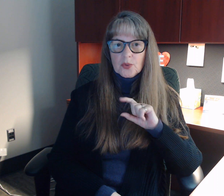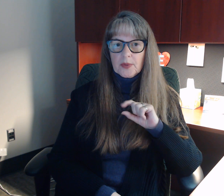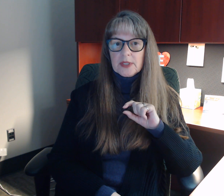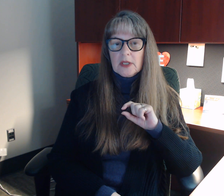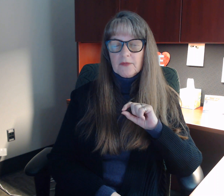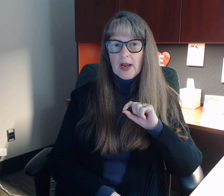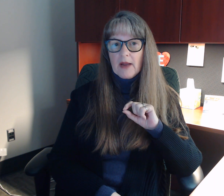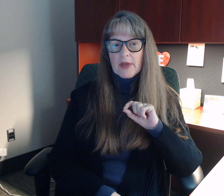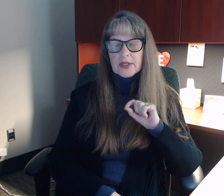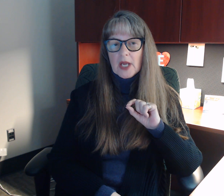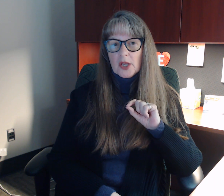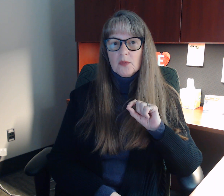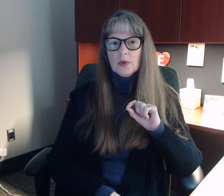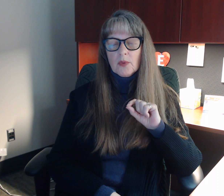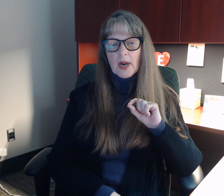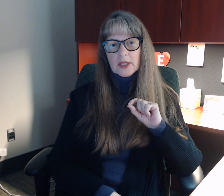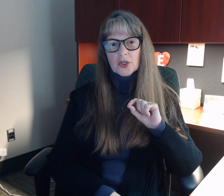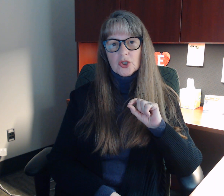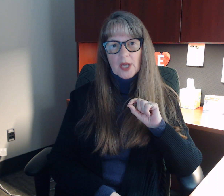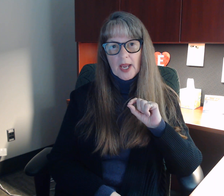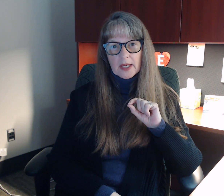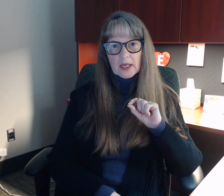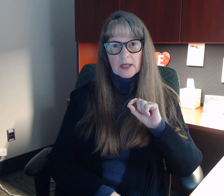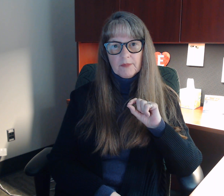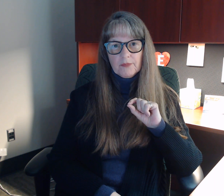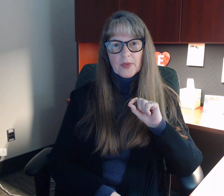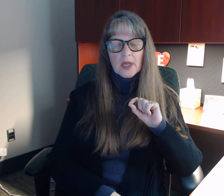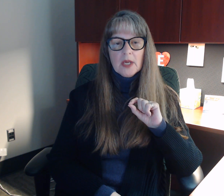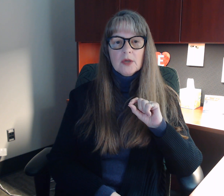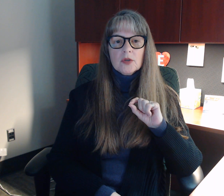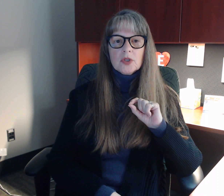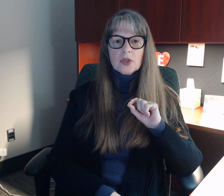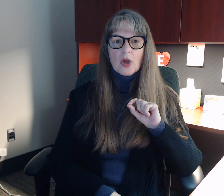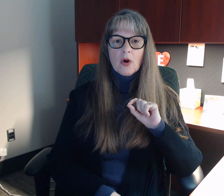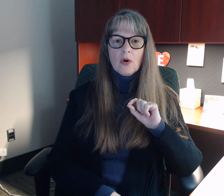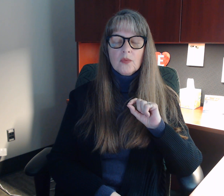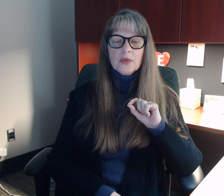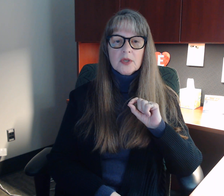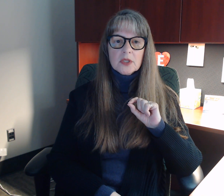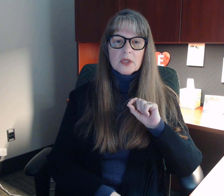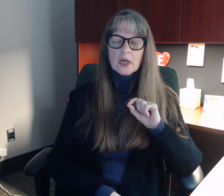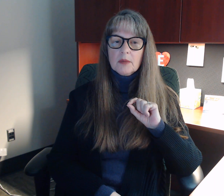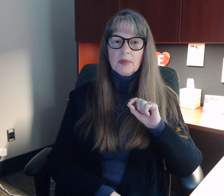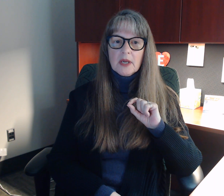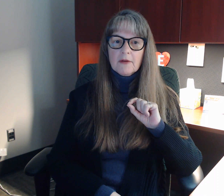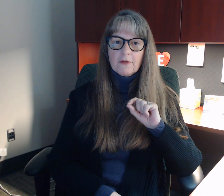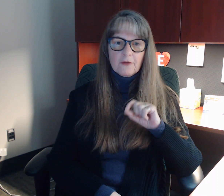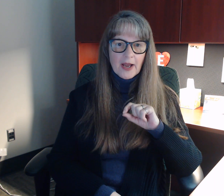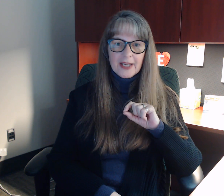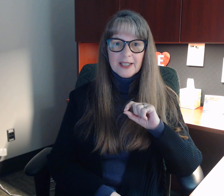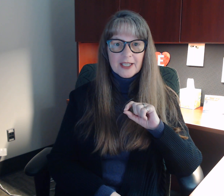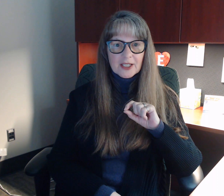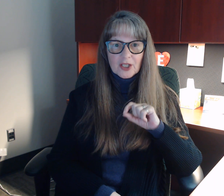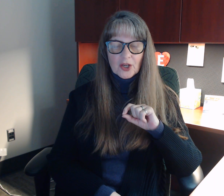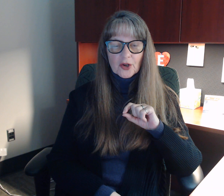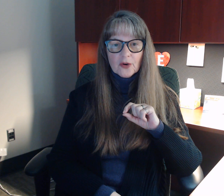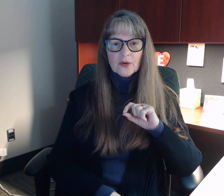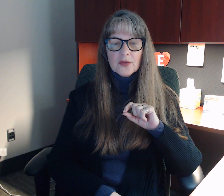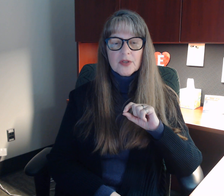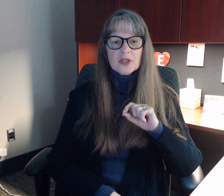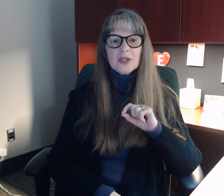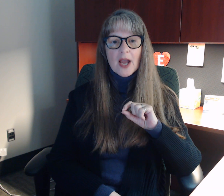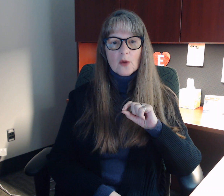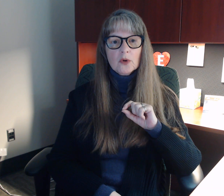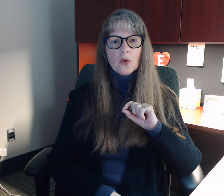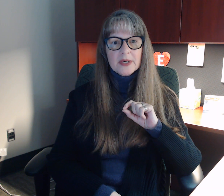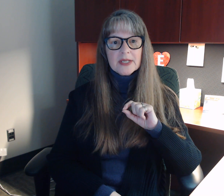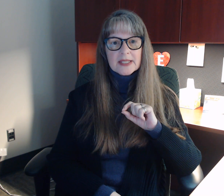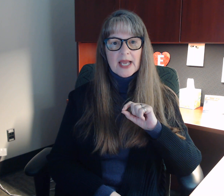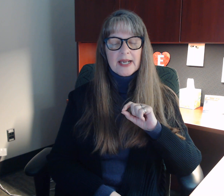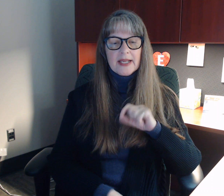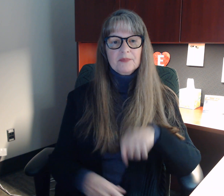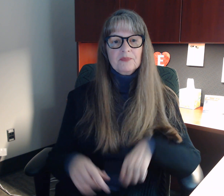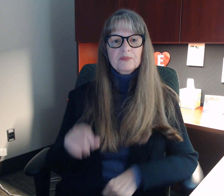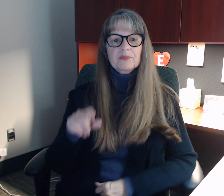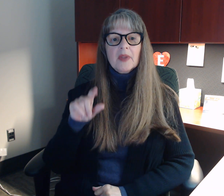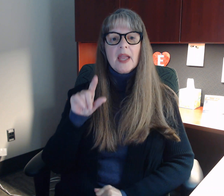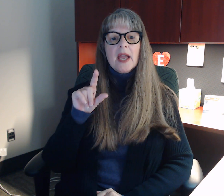2025. That's how you would write a check. So this is going to be a fun year. This is how we're going to sign it.